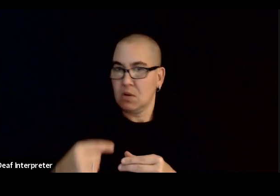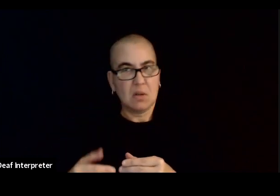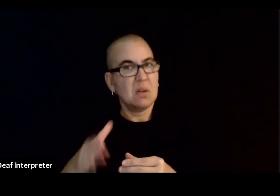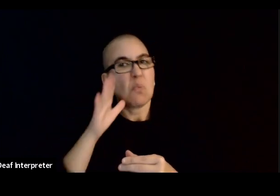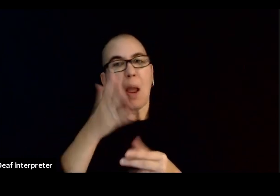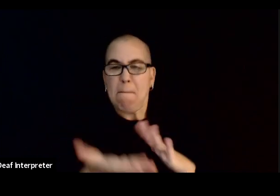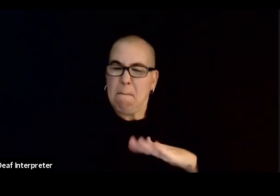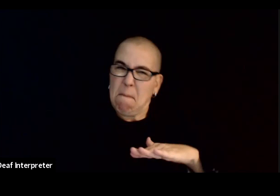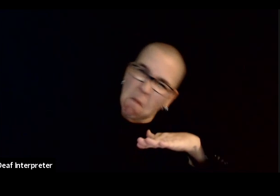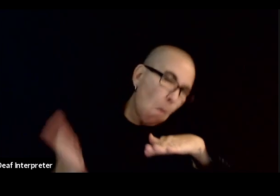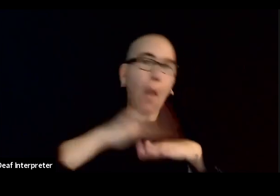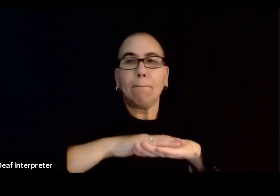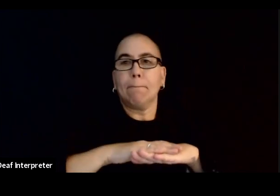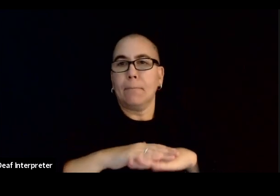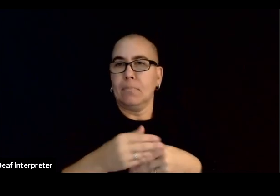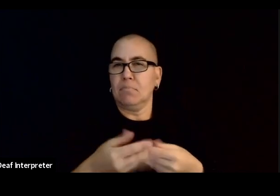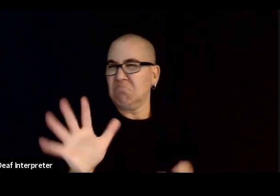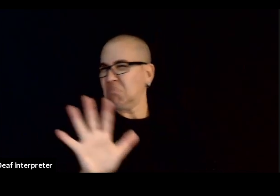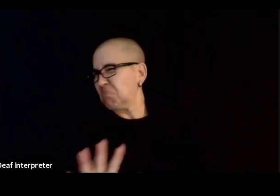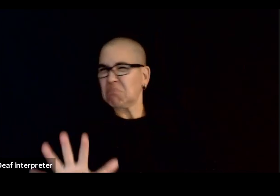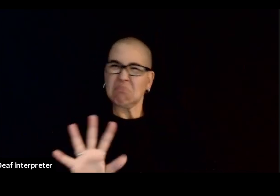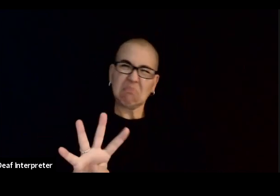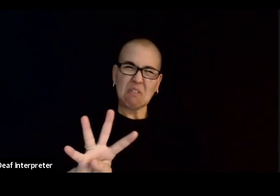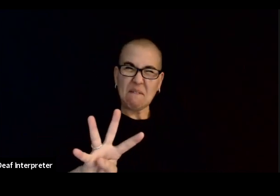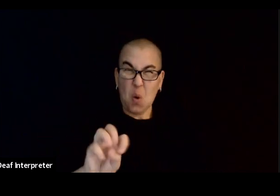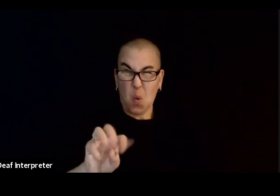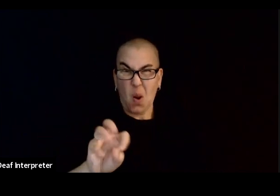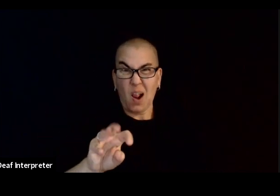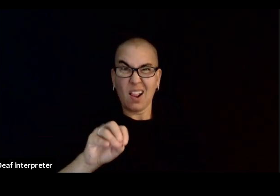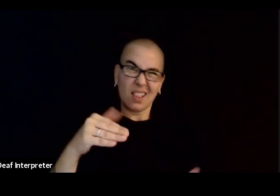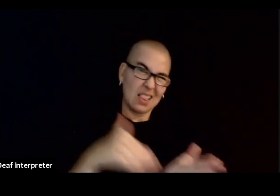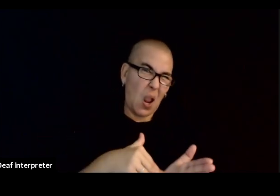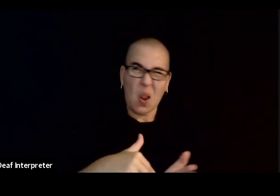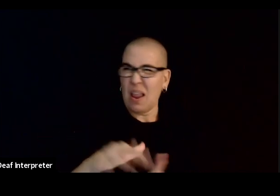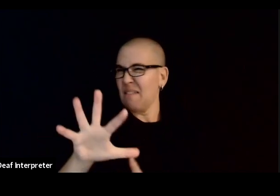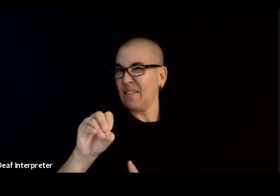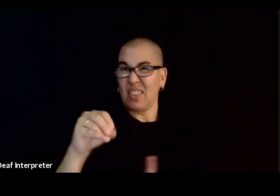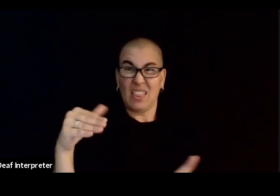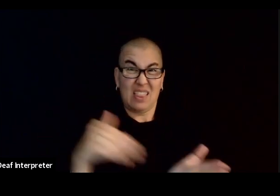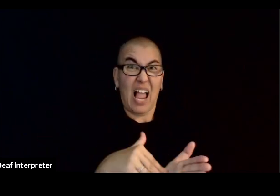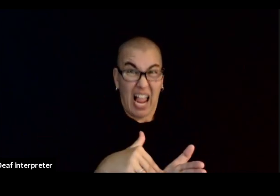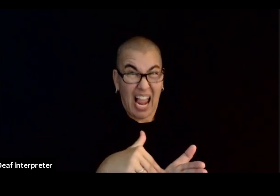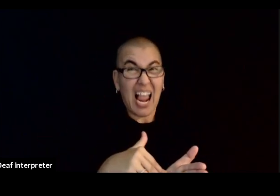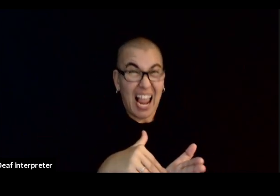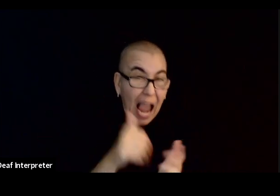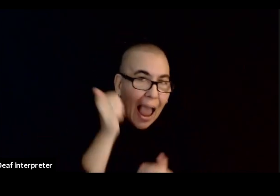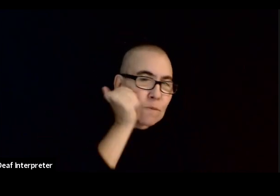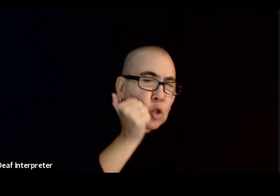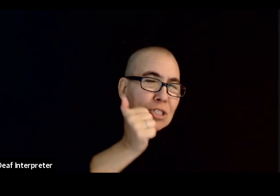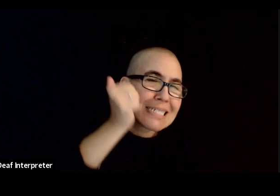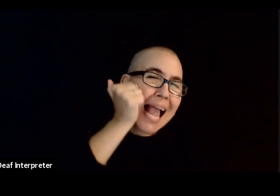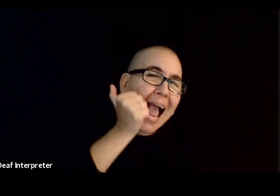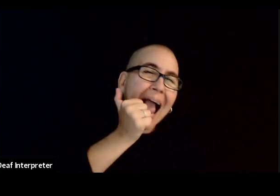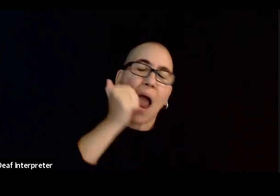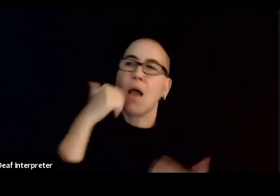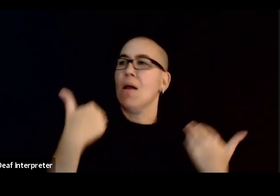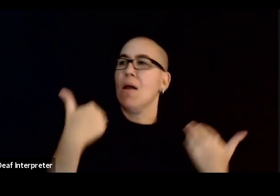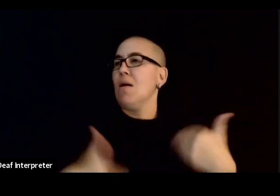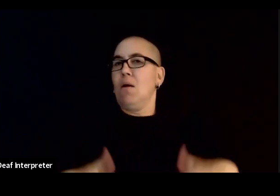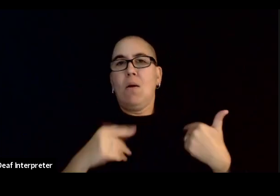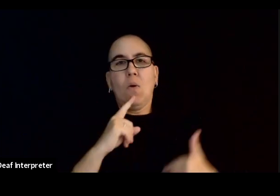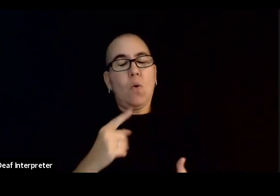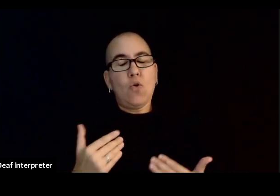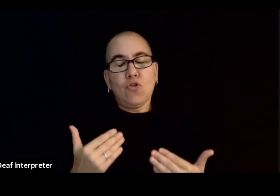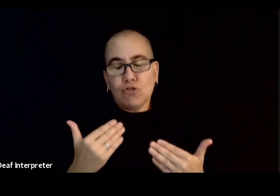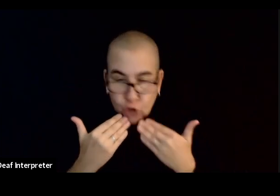really important to make sure we have good turnaround time, to make sure that we have all the testing capacity we need to serve the